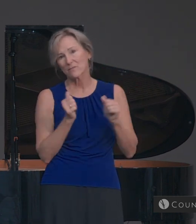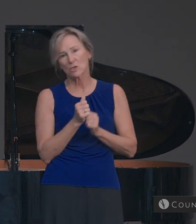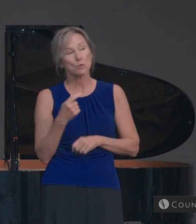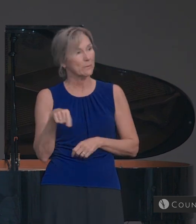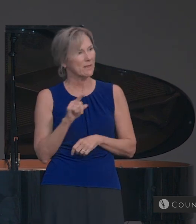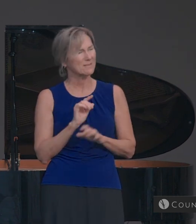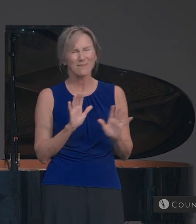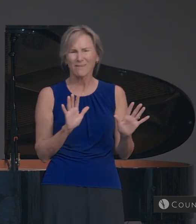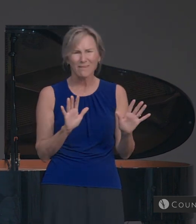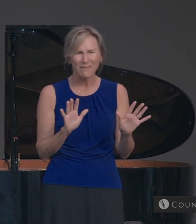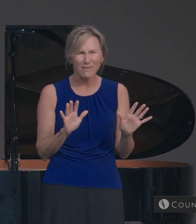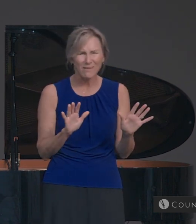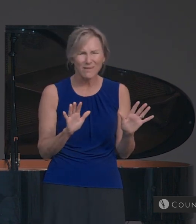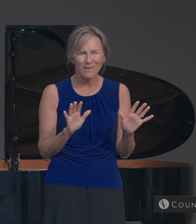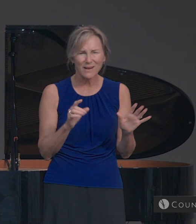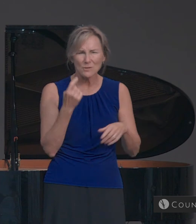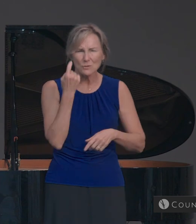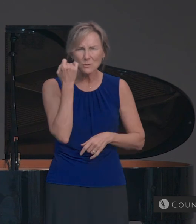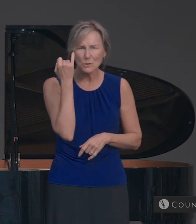But